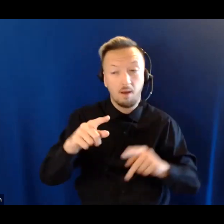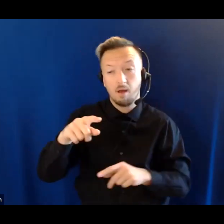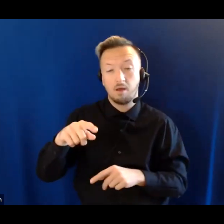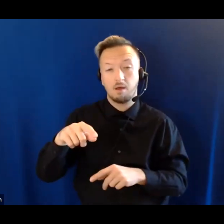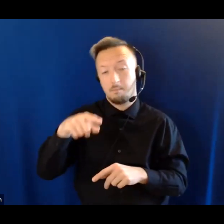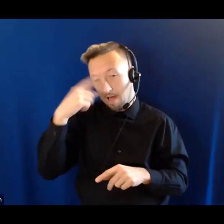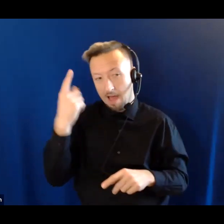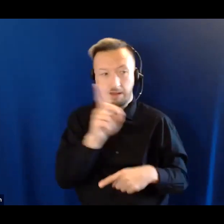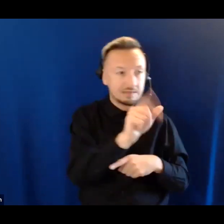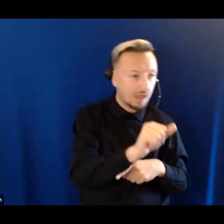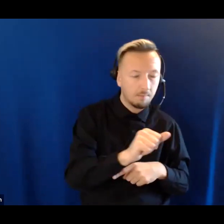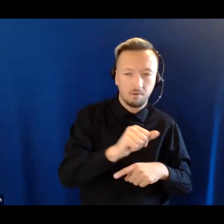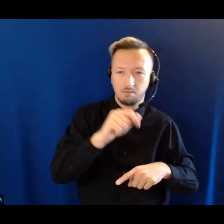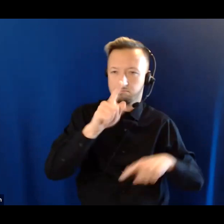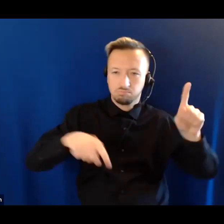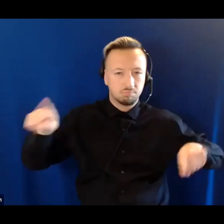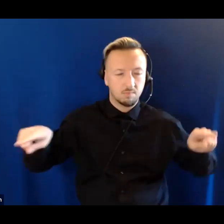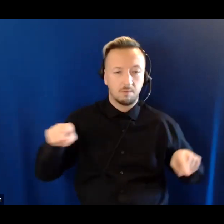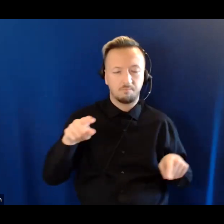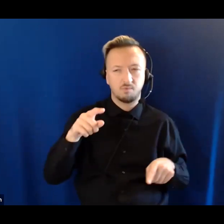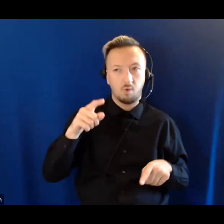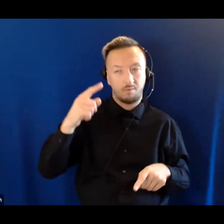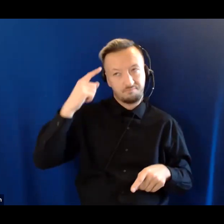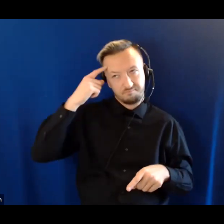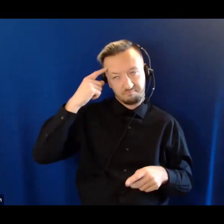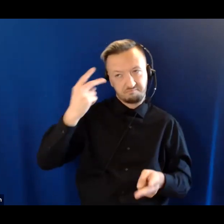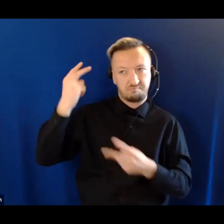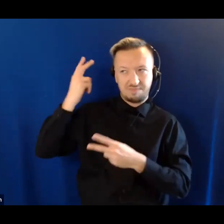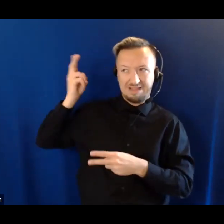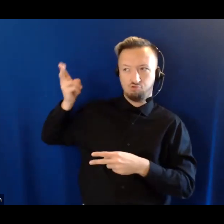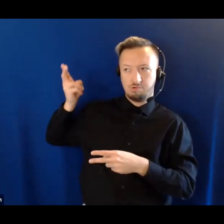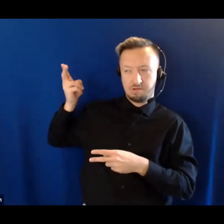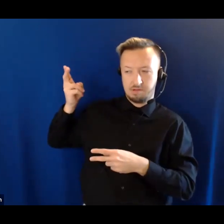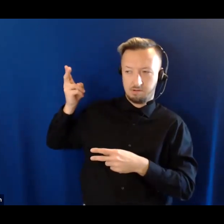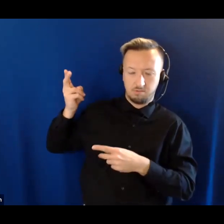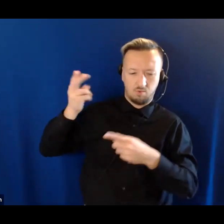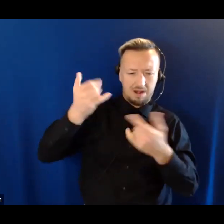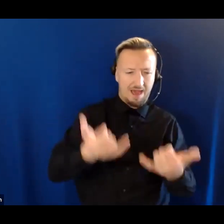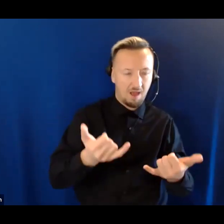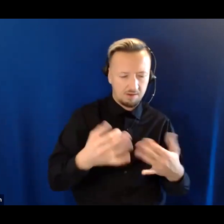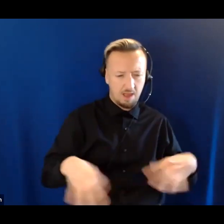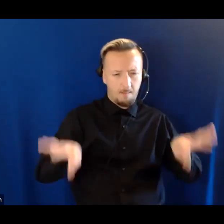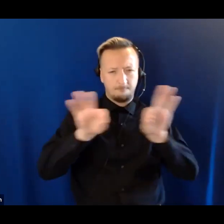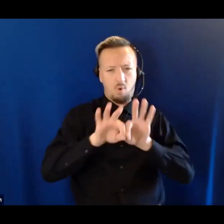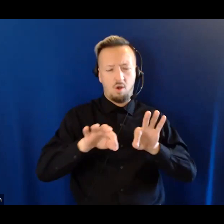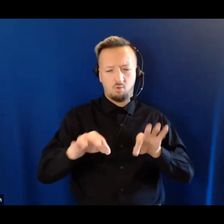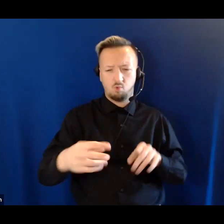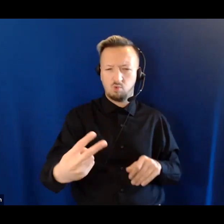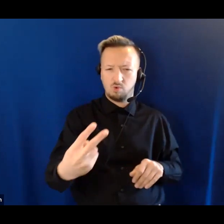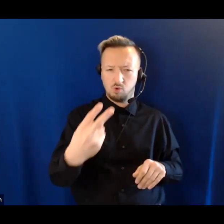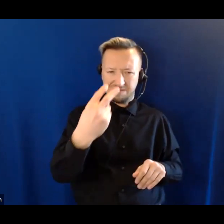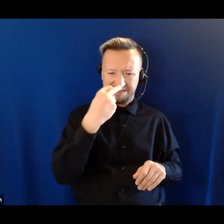understanding of the history and what we've came from, I feel is very important for us to be able to see ourselves in